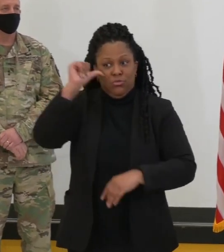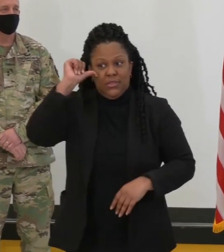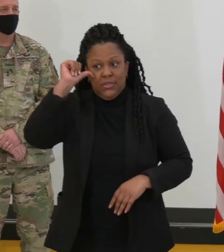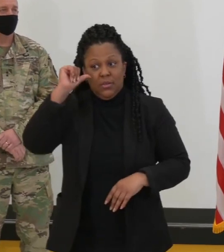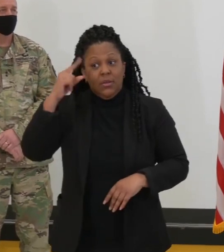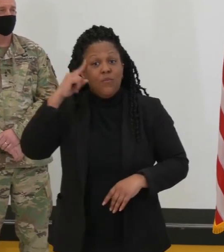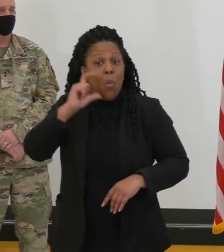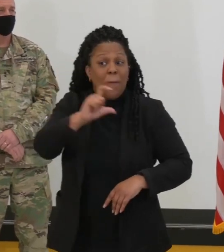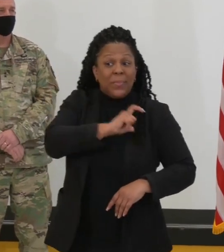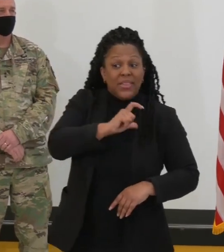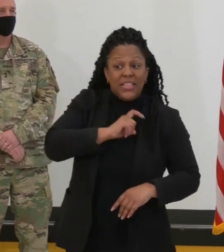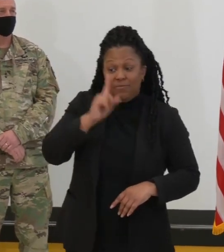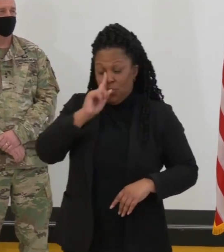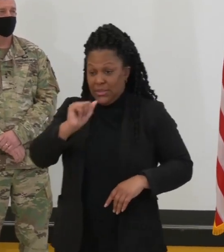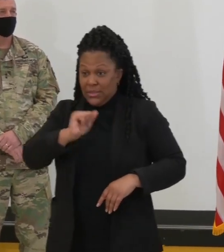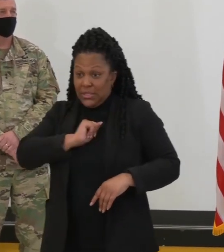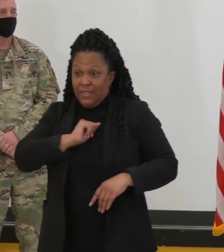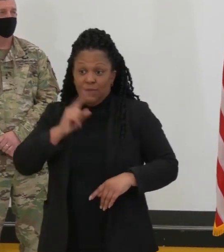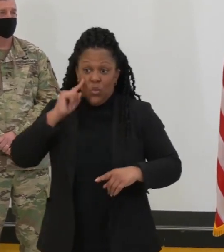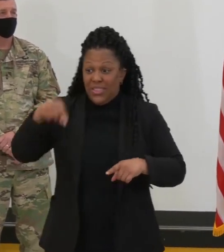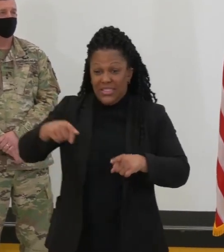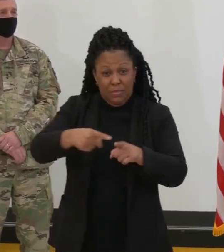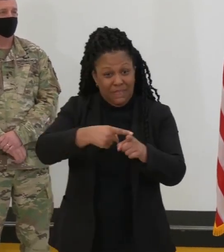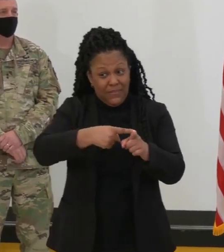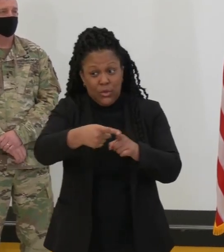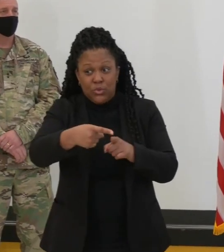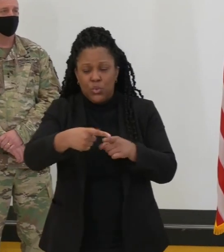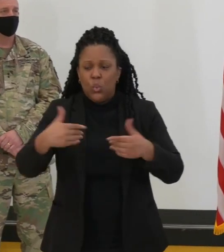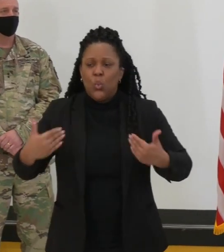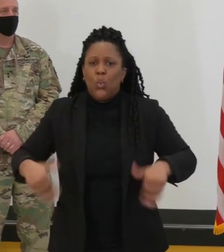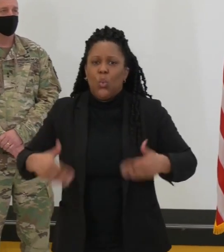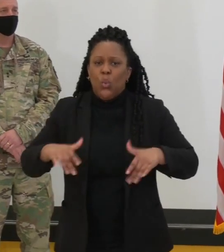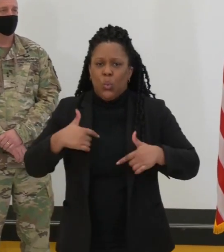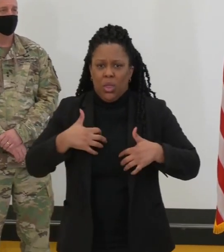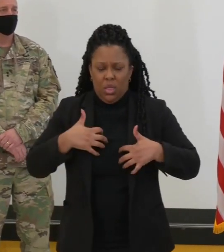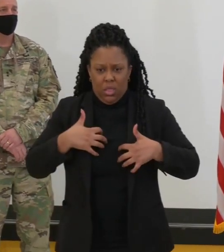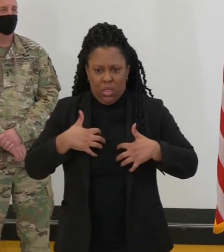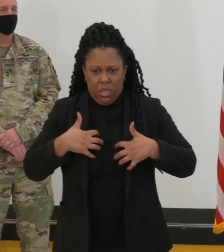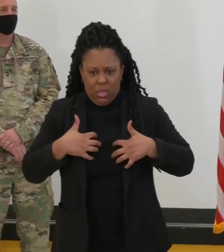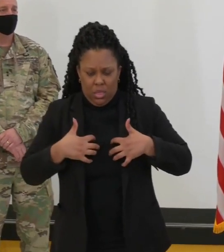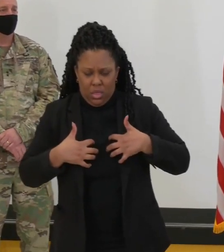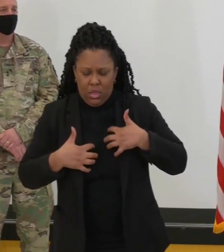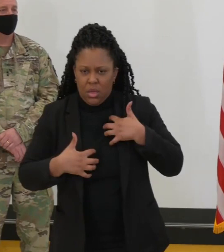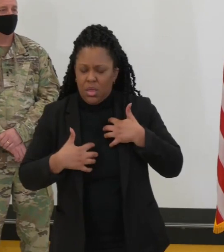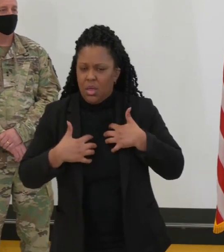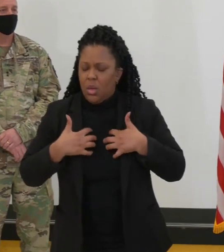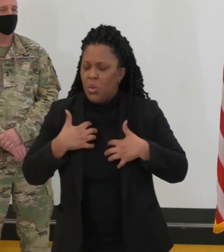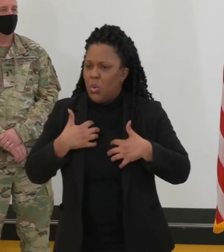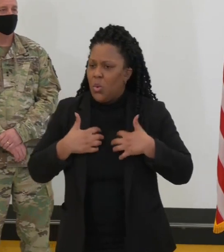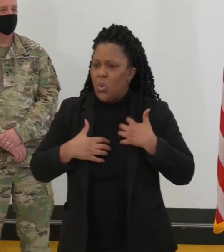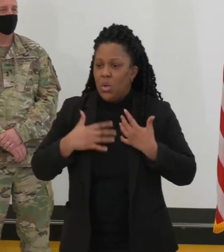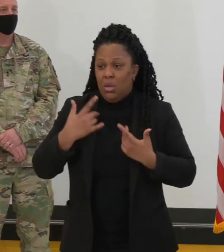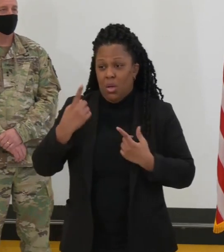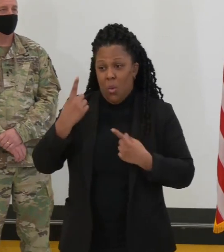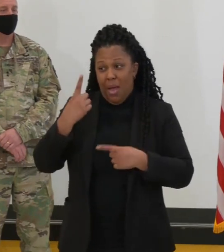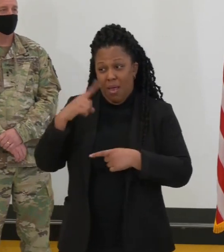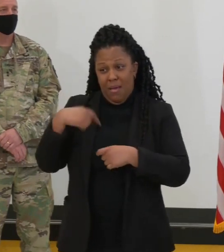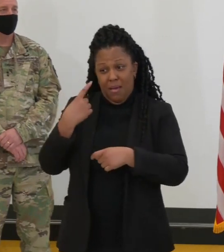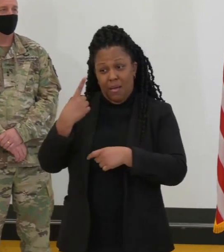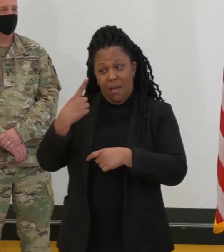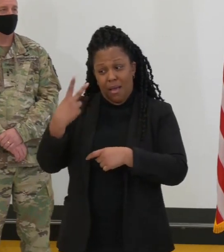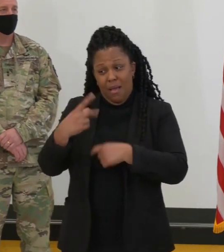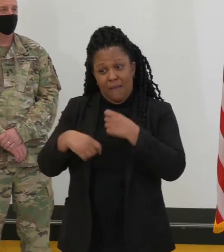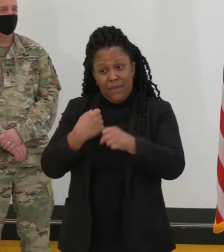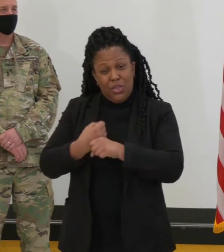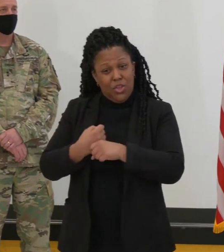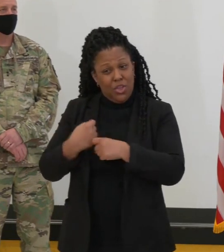for ourselves in this profession. The last year and a half has not been good for this profession locally. We need to do better. My goal